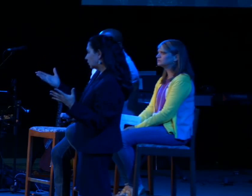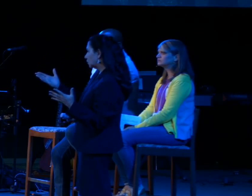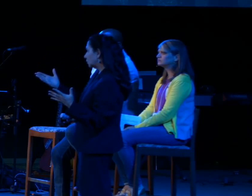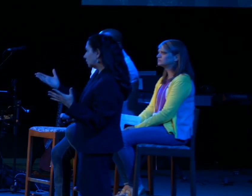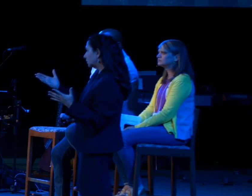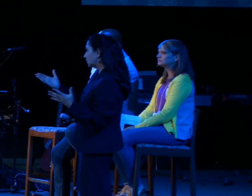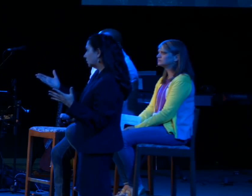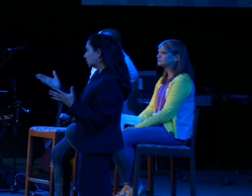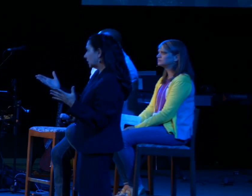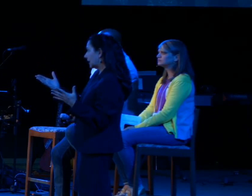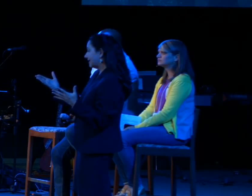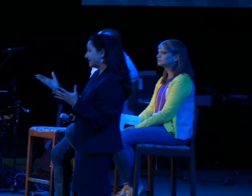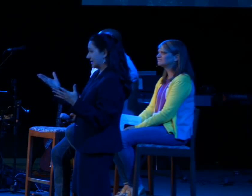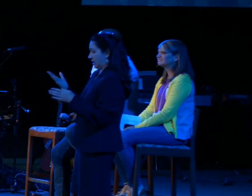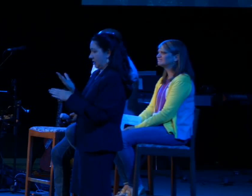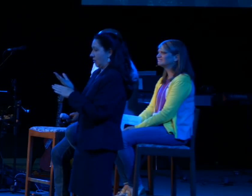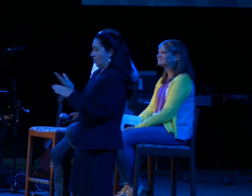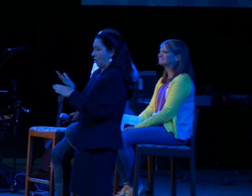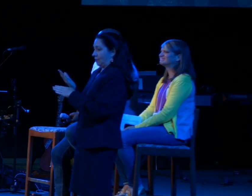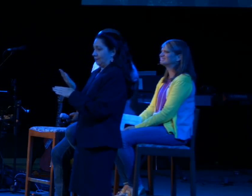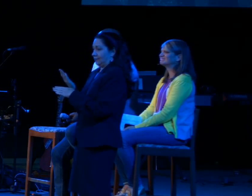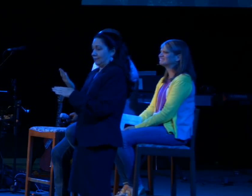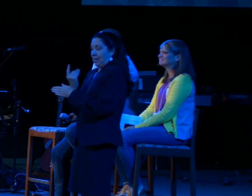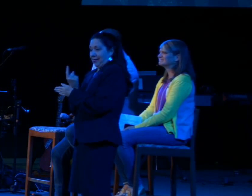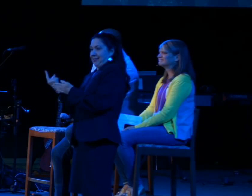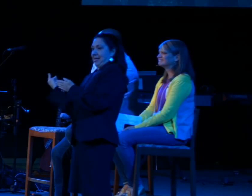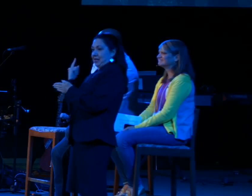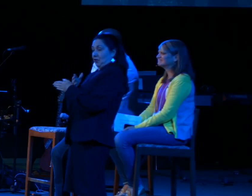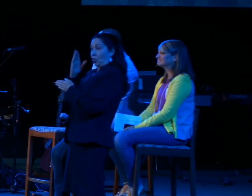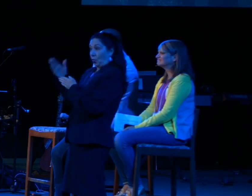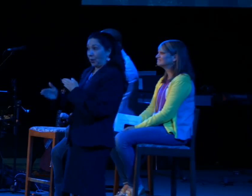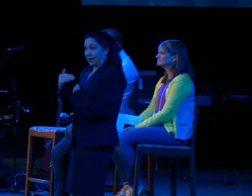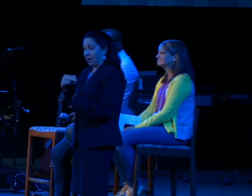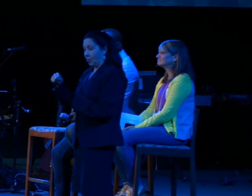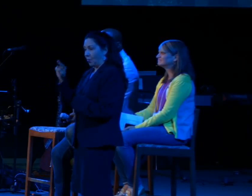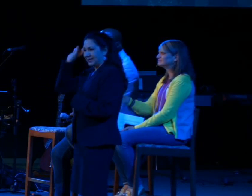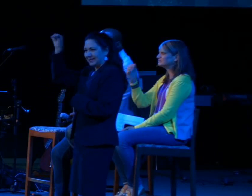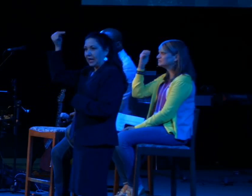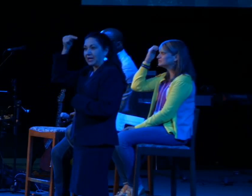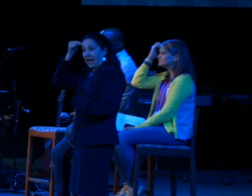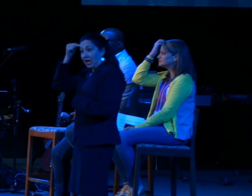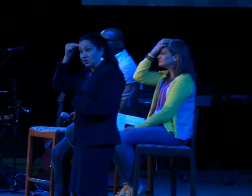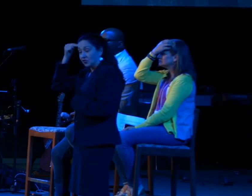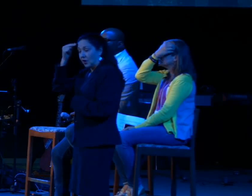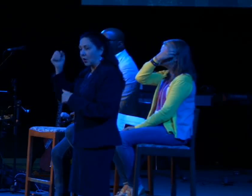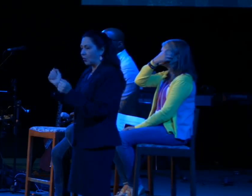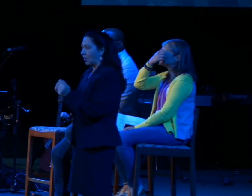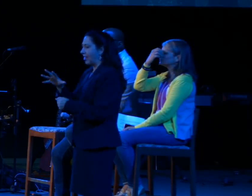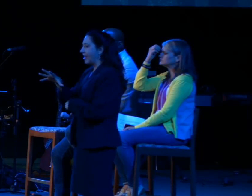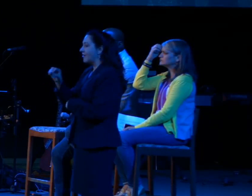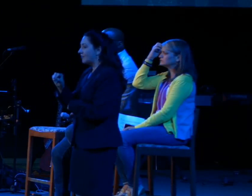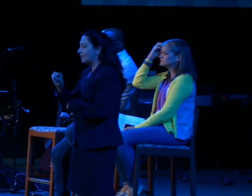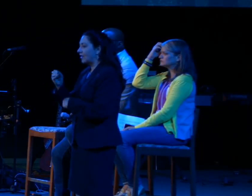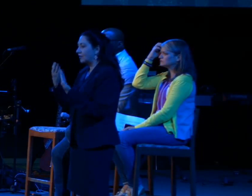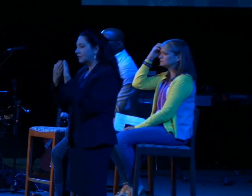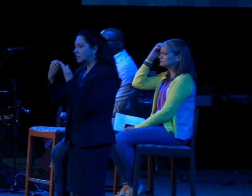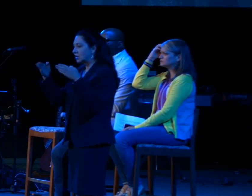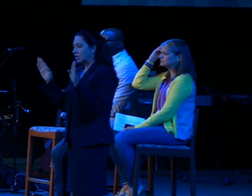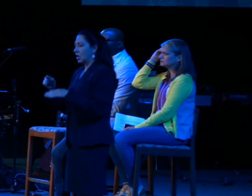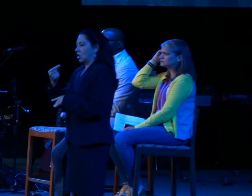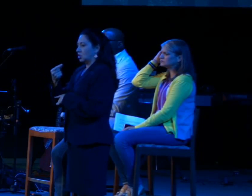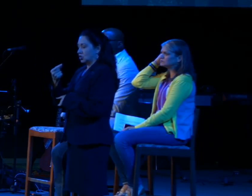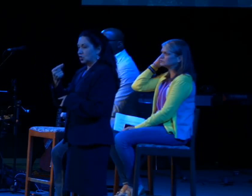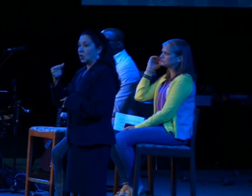that earlier this weekend, over the weekend, I was in Nashville with 50 General Conference delegates, and we